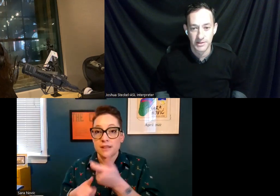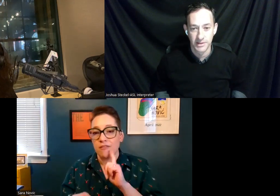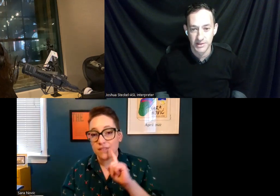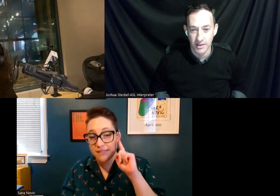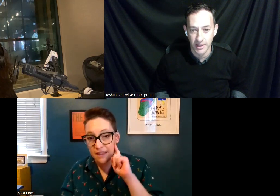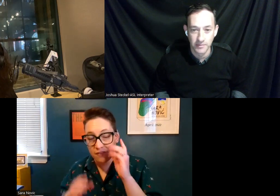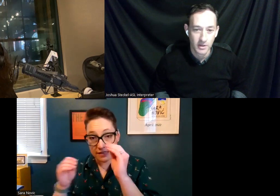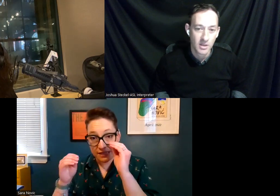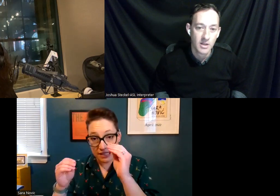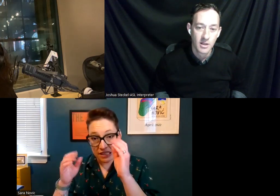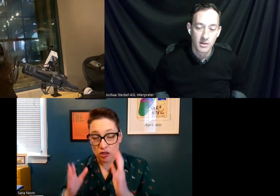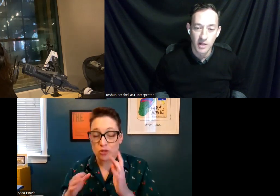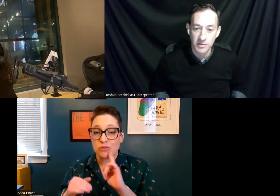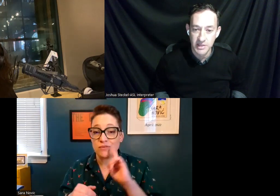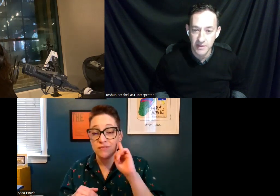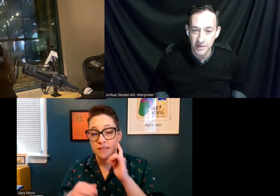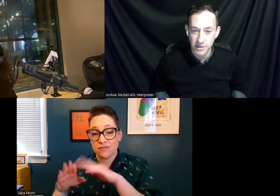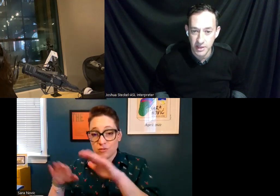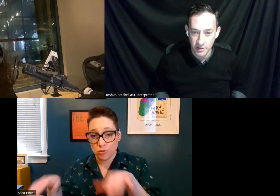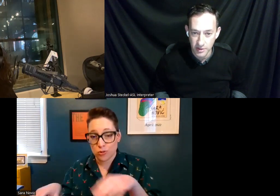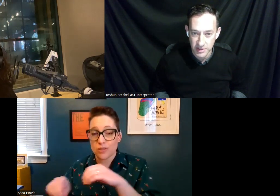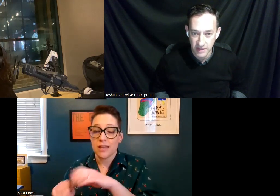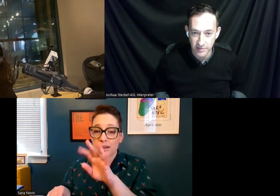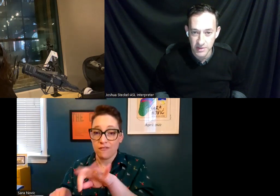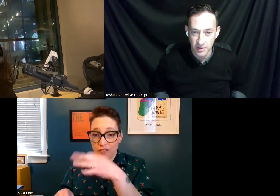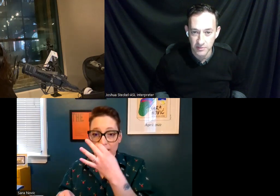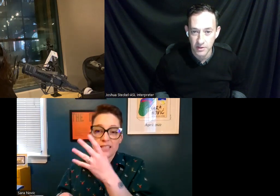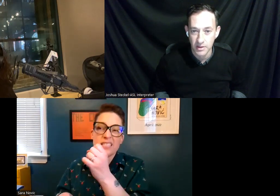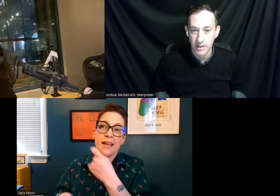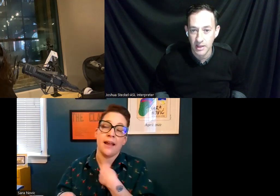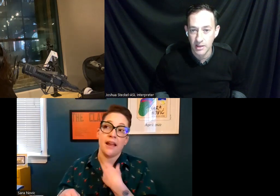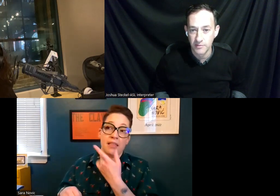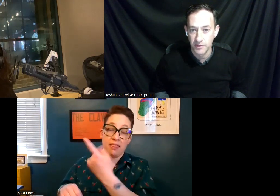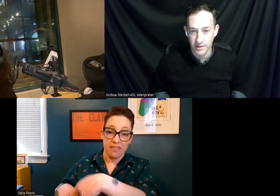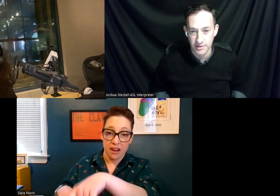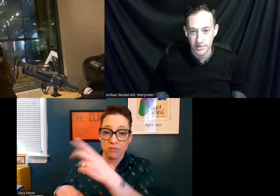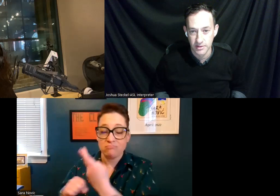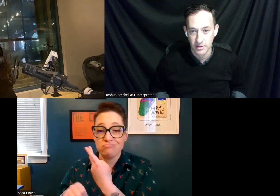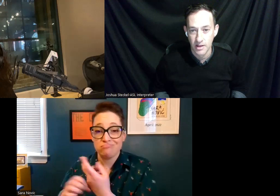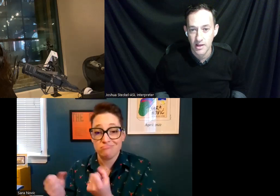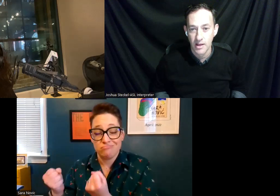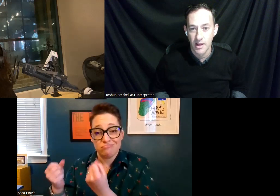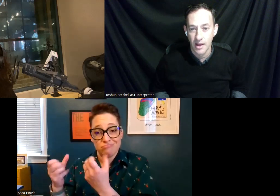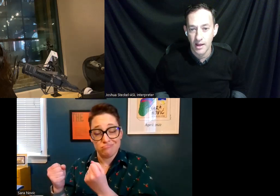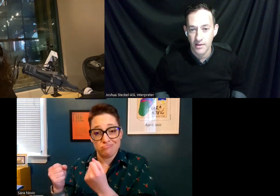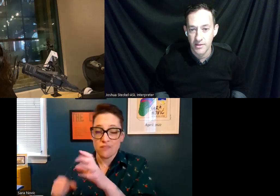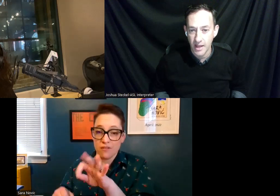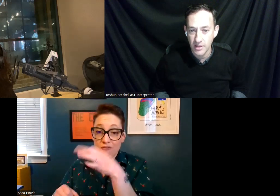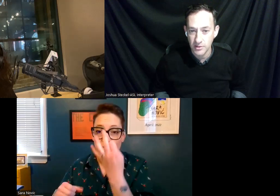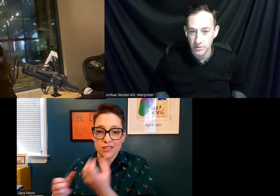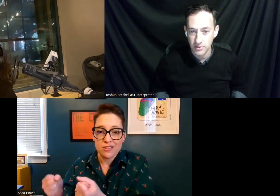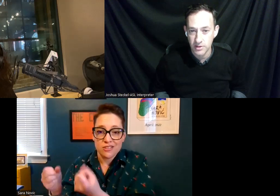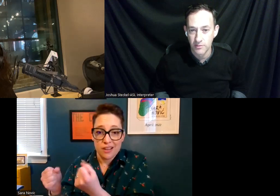This is his sign language. Laurent was a deaf educator. He was deaf himself in France. And